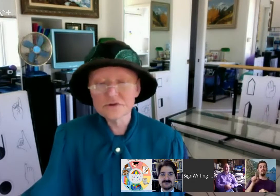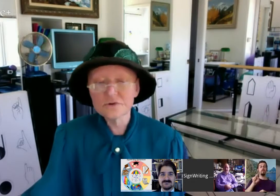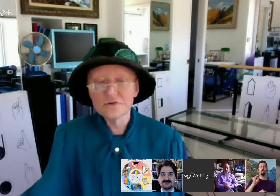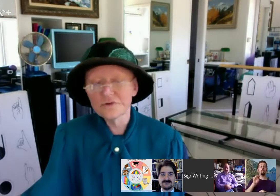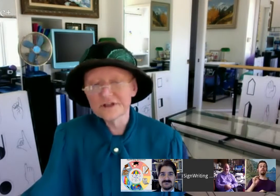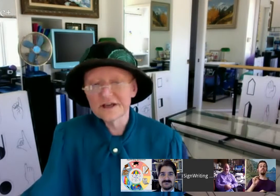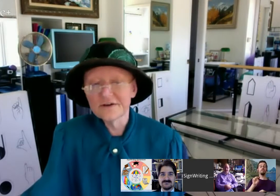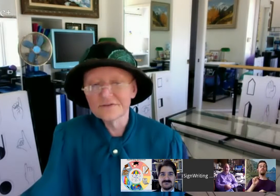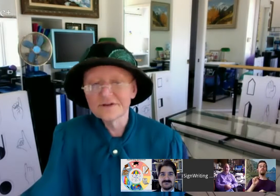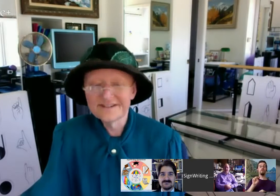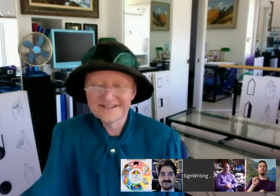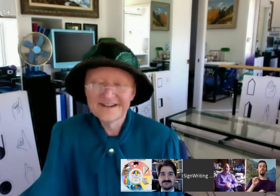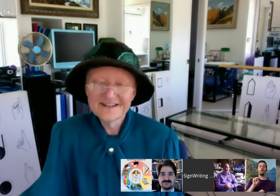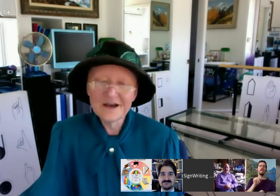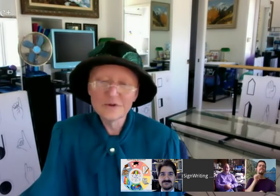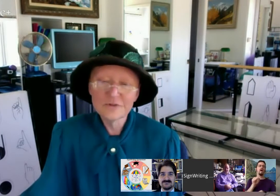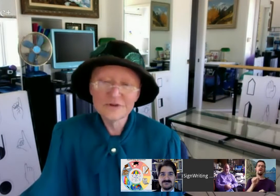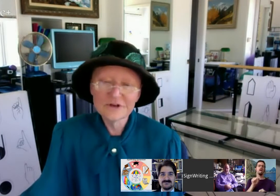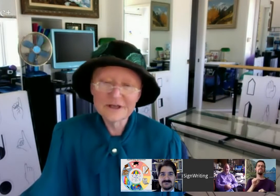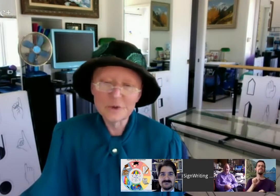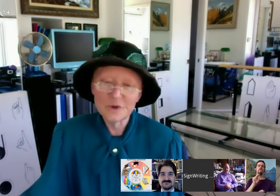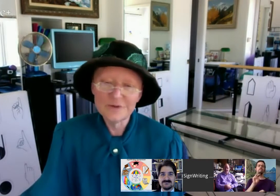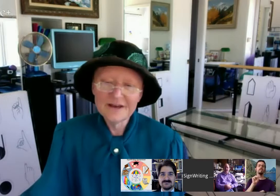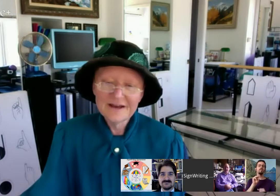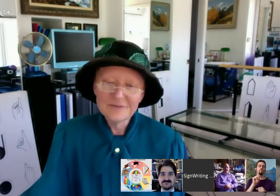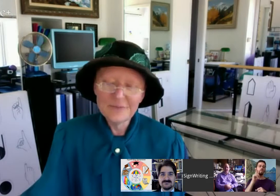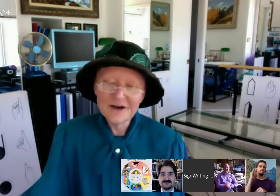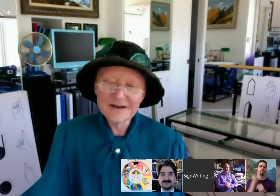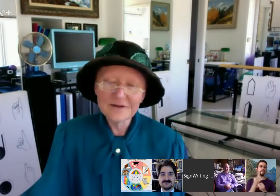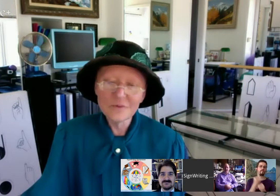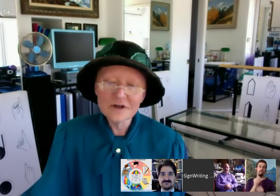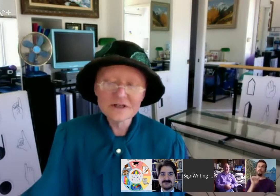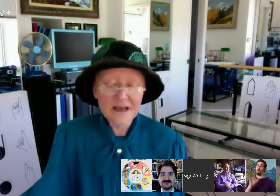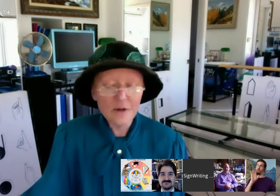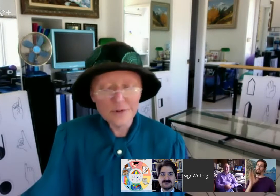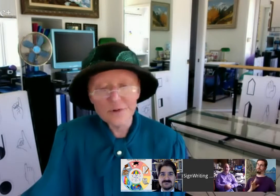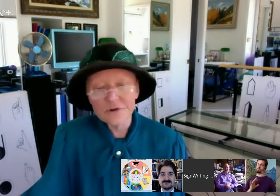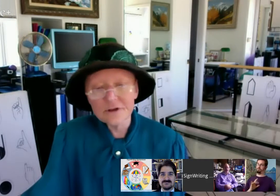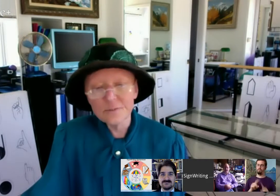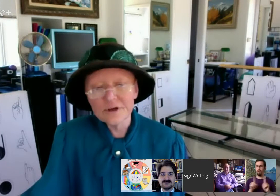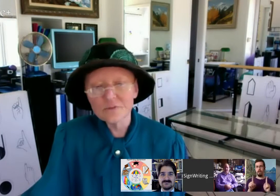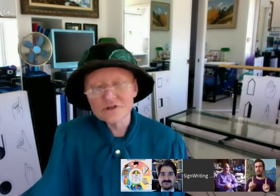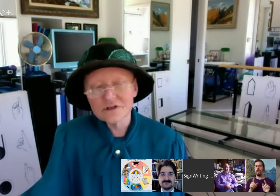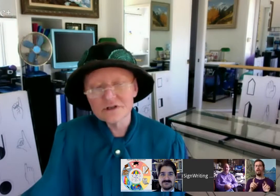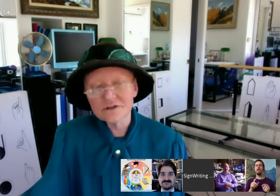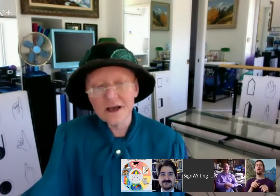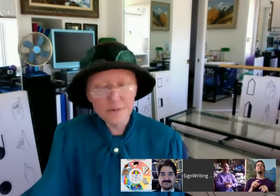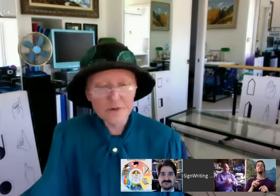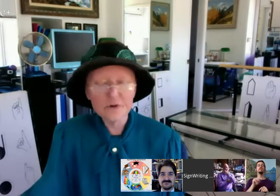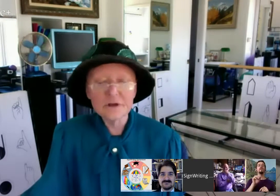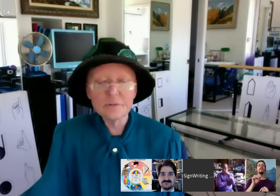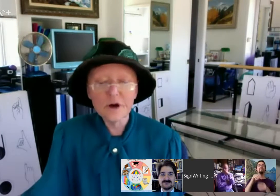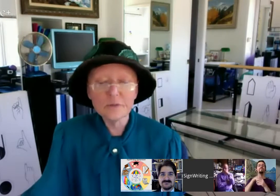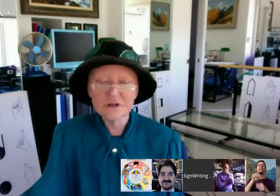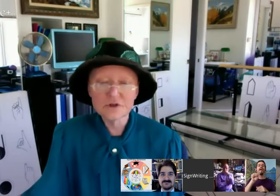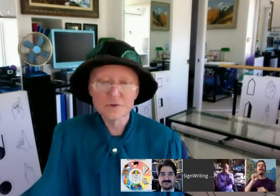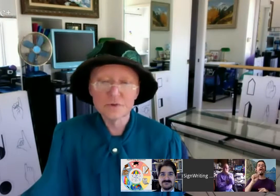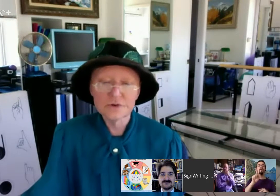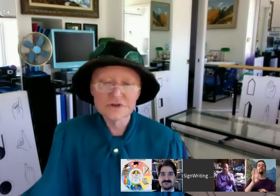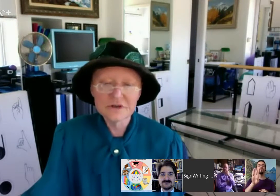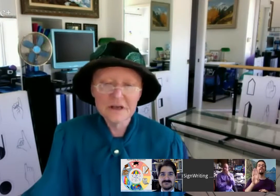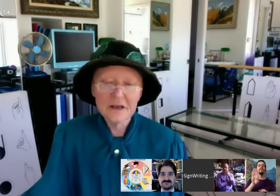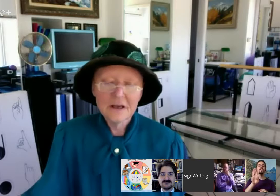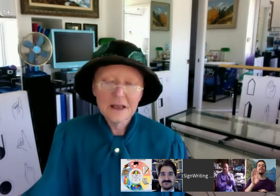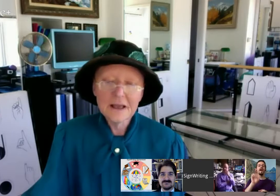New Mexico School for the Deaf. That would have been really cool. But it was in Albuquerque, but it was in the Albuquerque